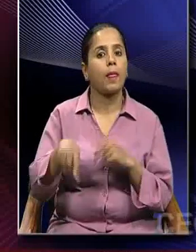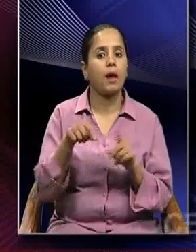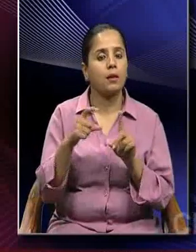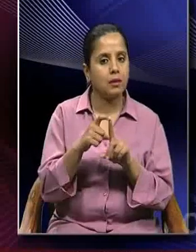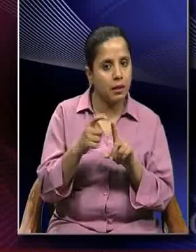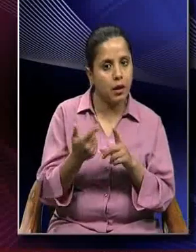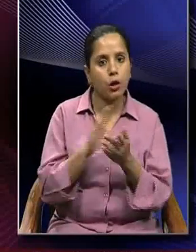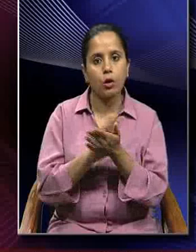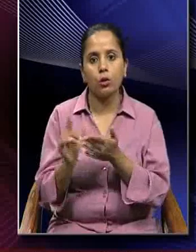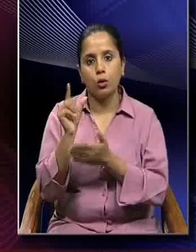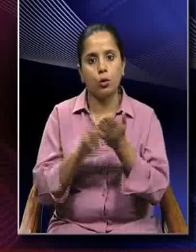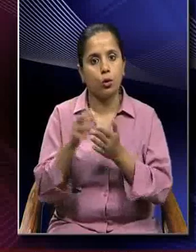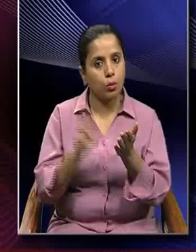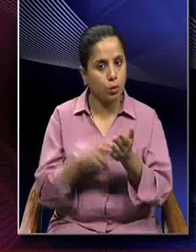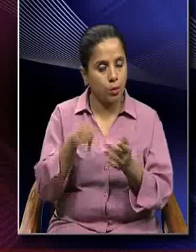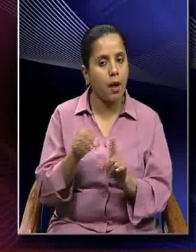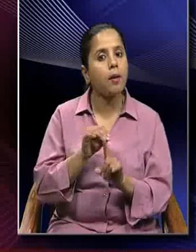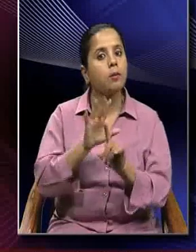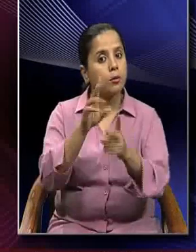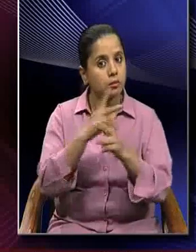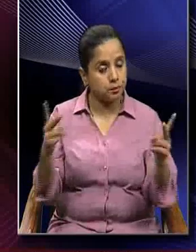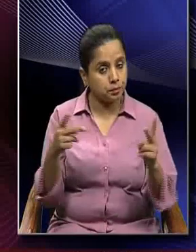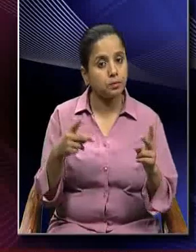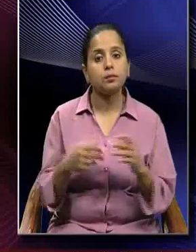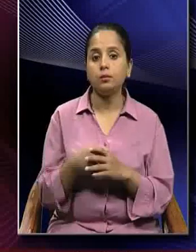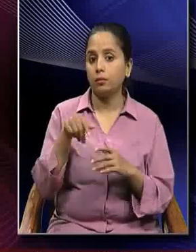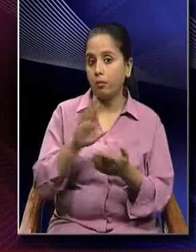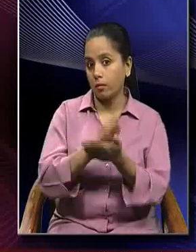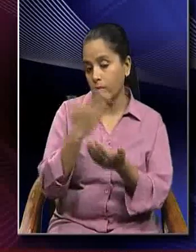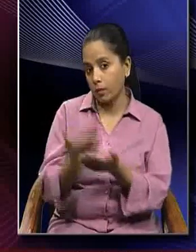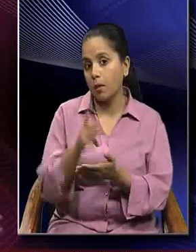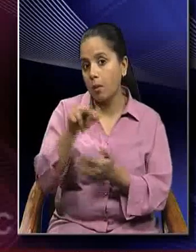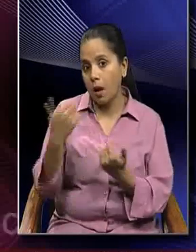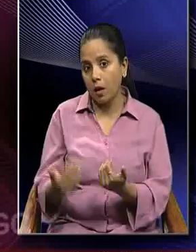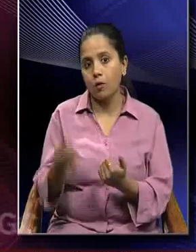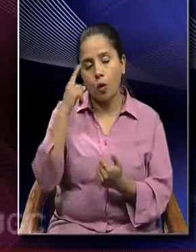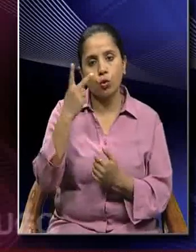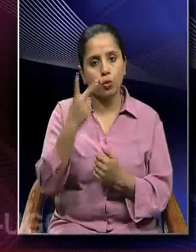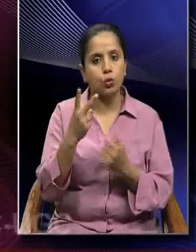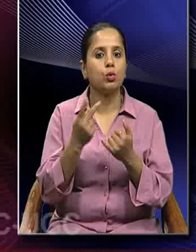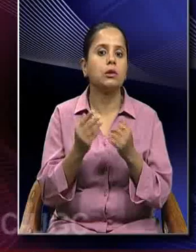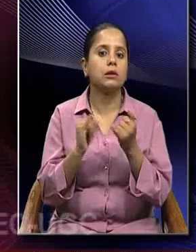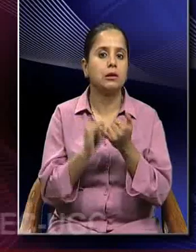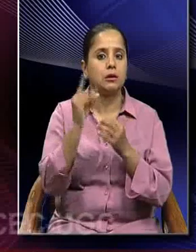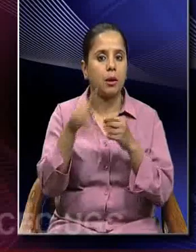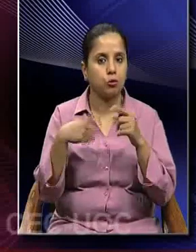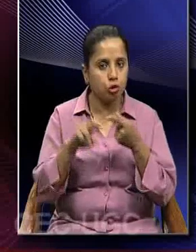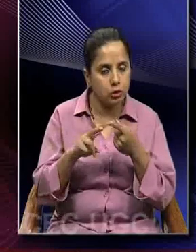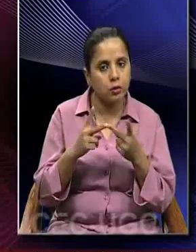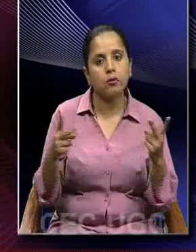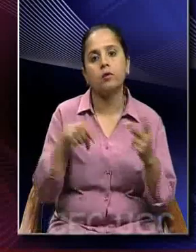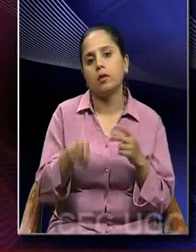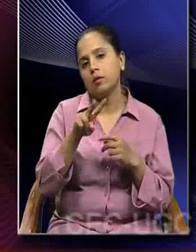de-human approaches, and it has also attacked interpretivism for being too subjective and relativist.